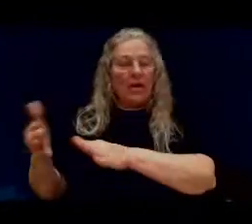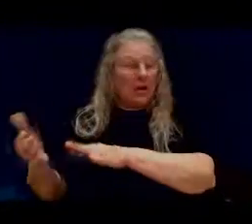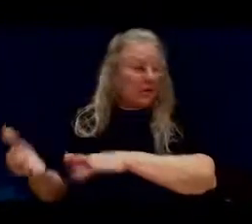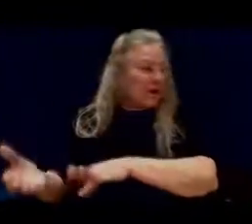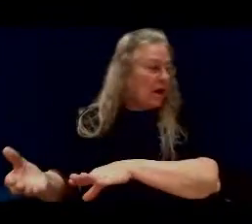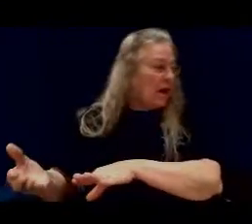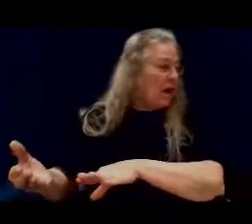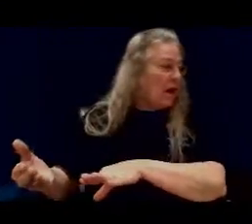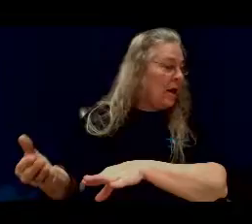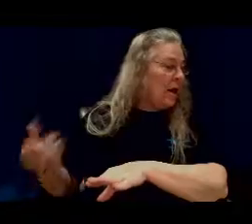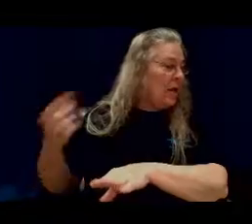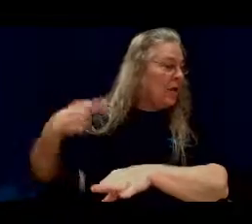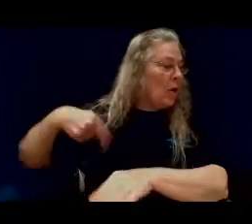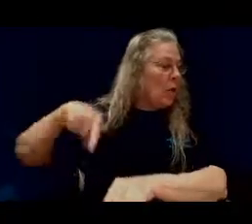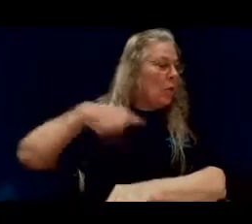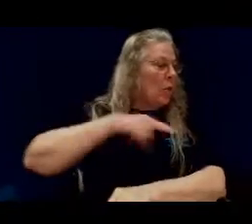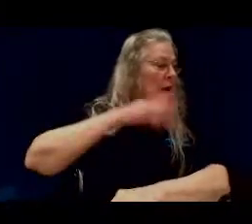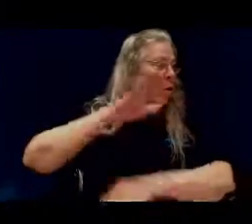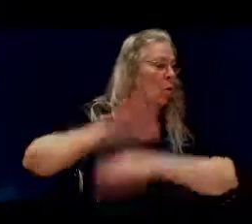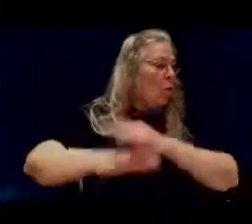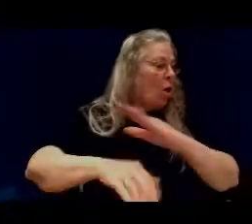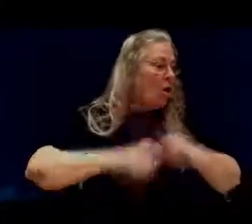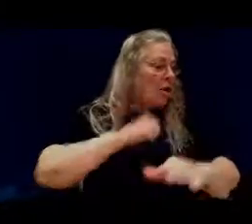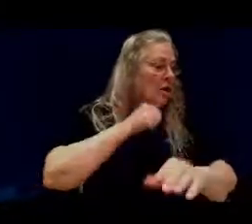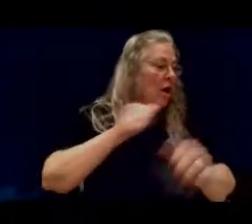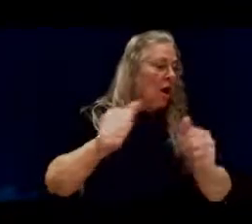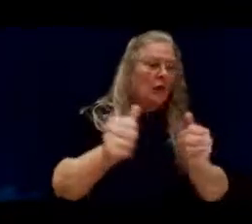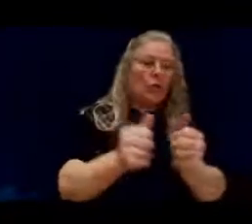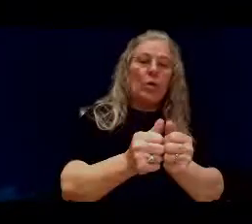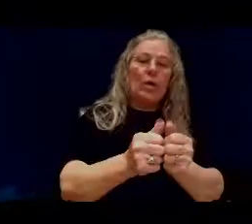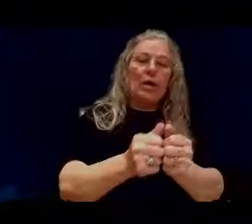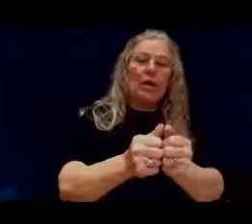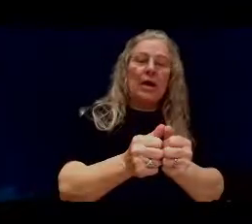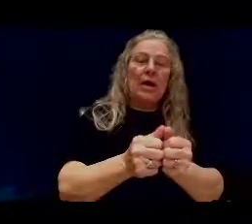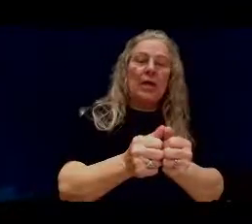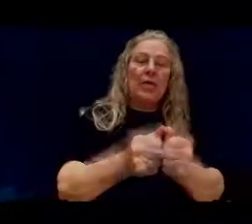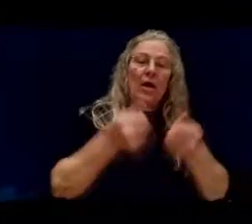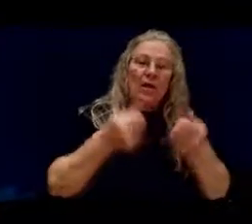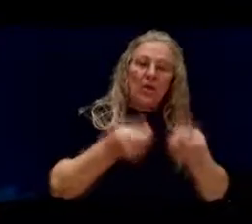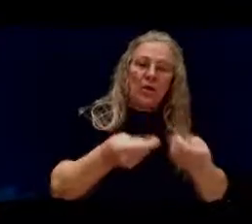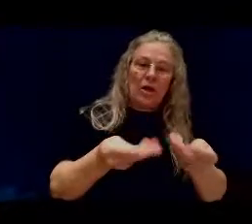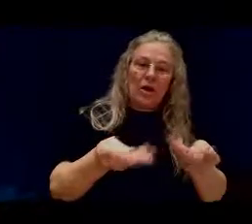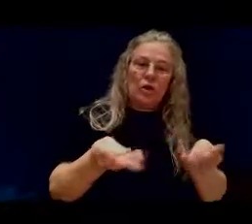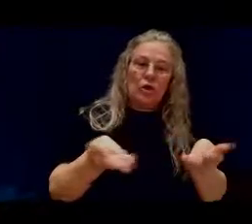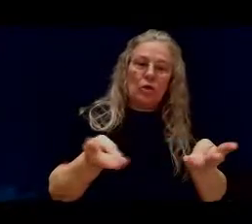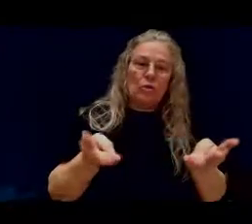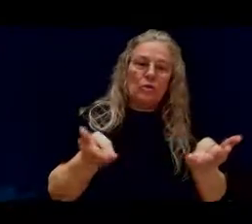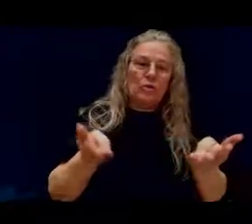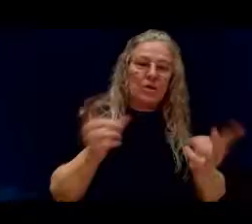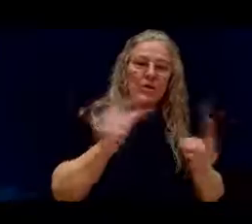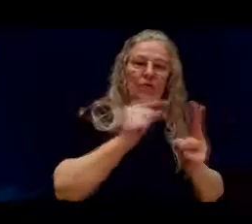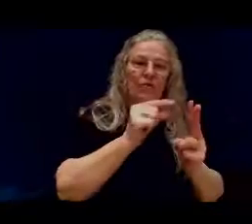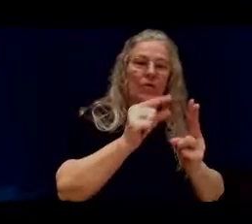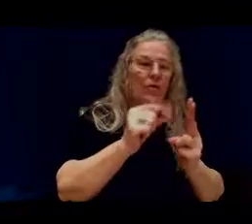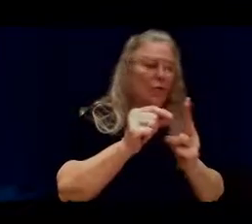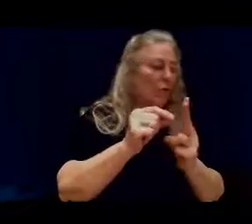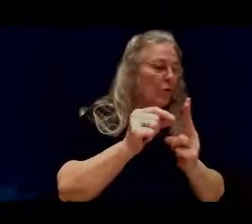the dead? We walk not with the chosen